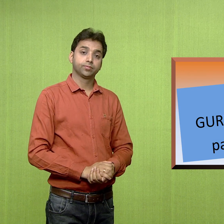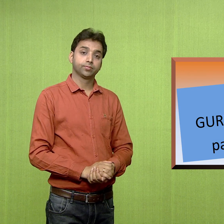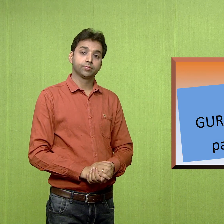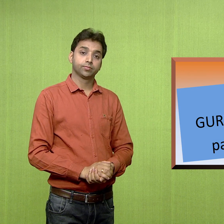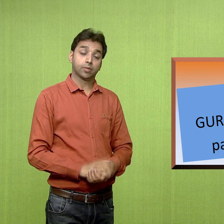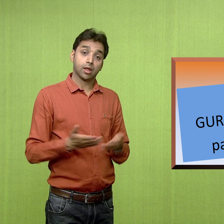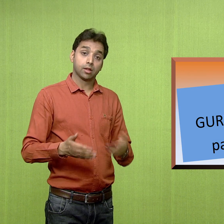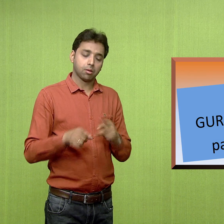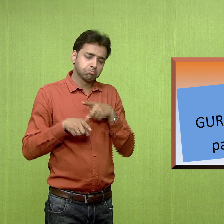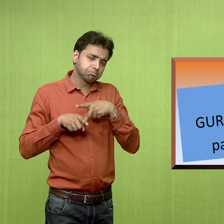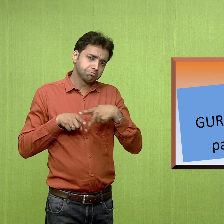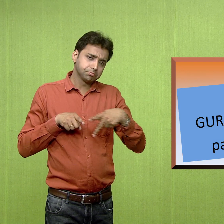The process of learning